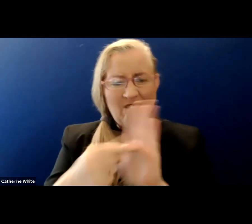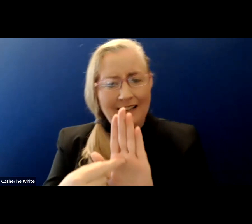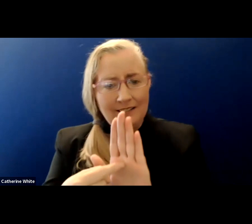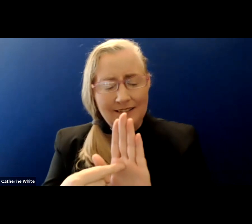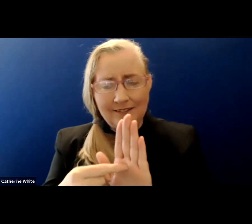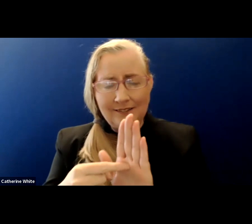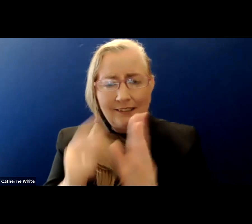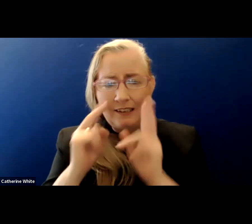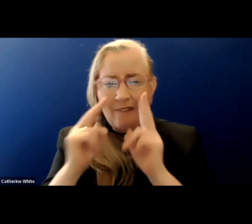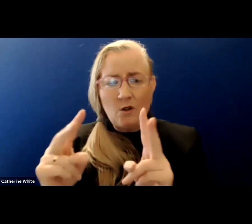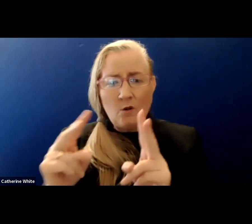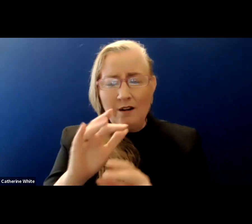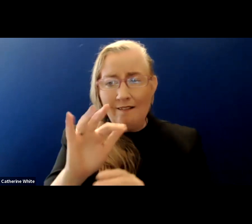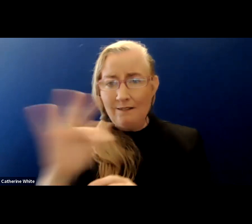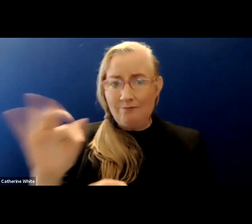court.